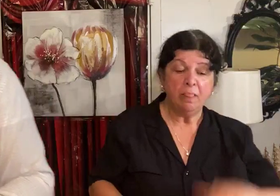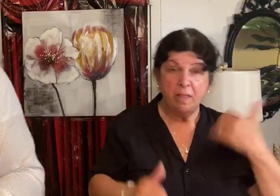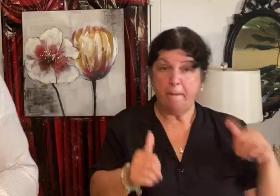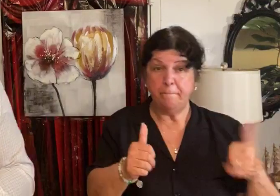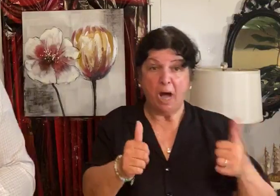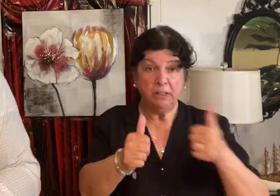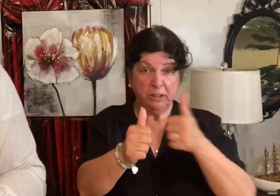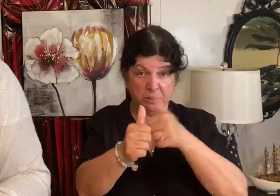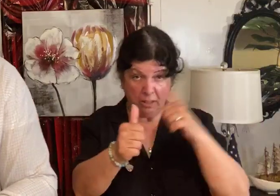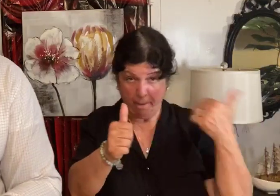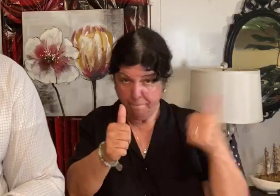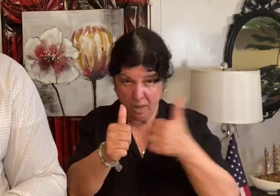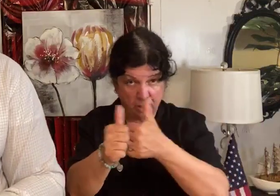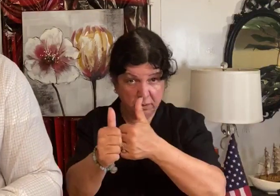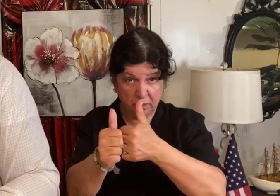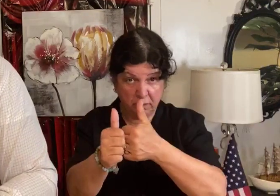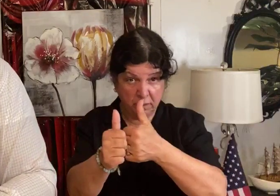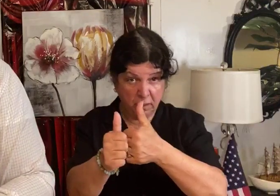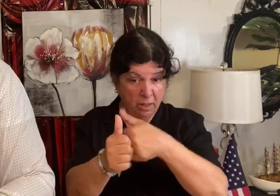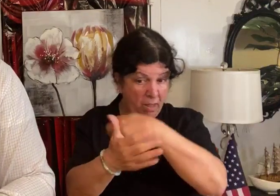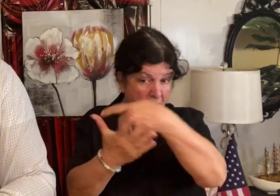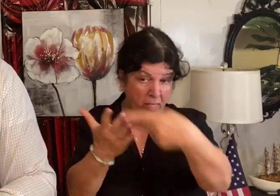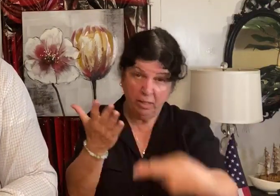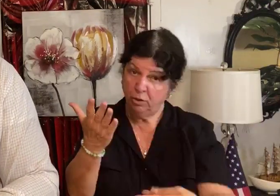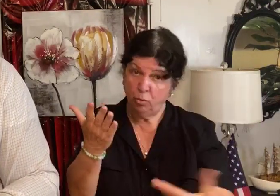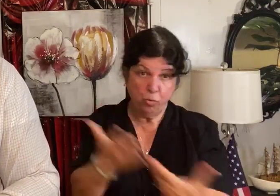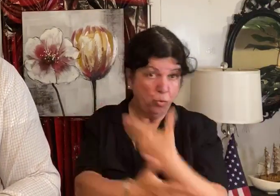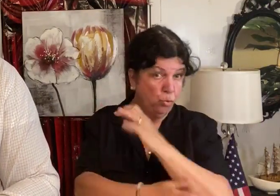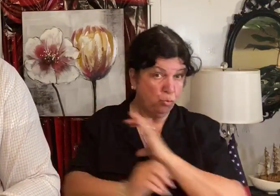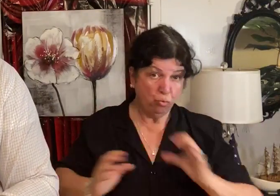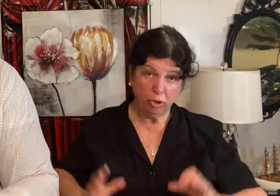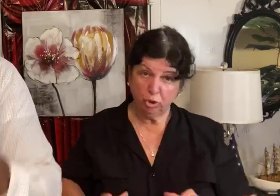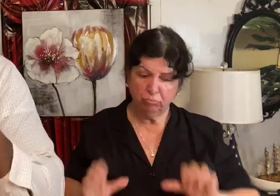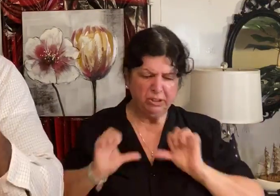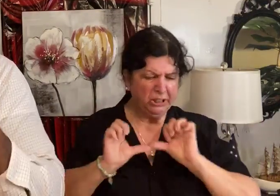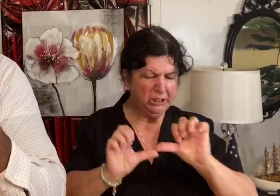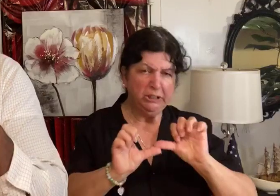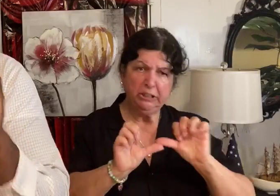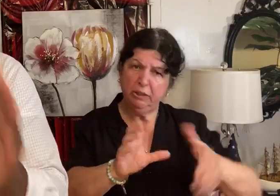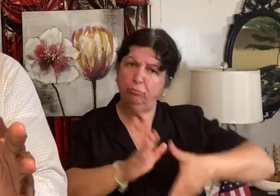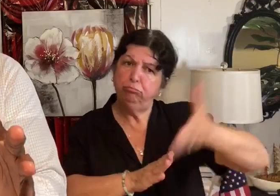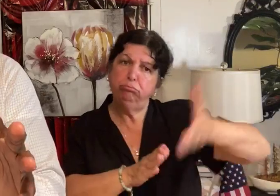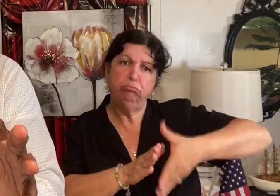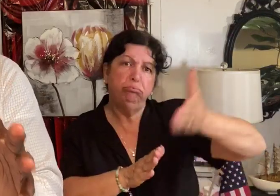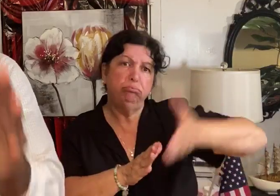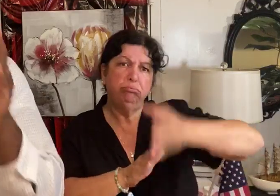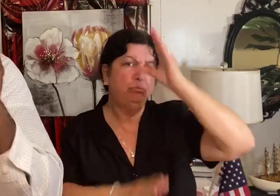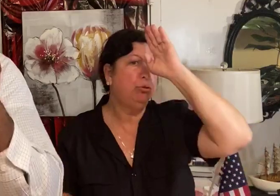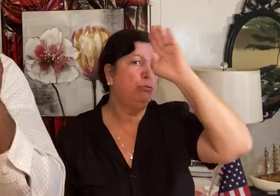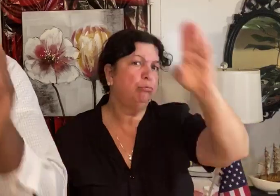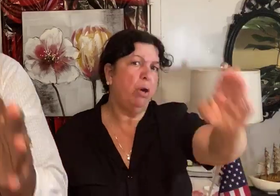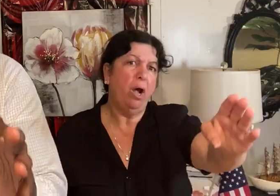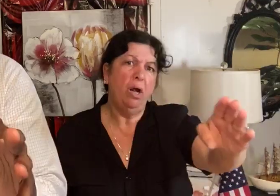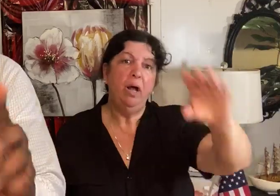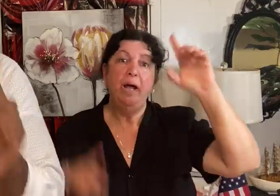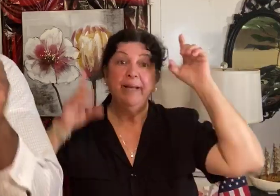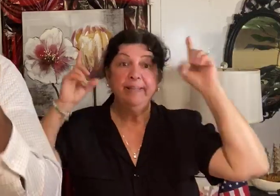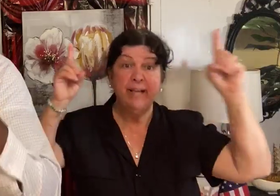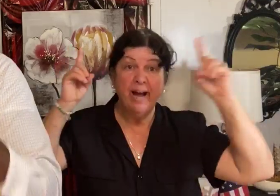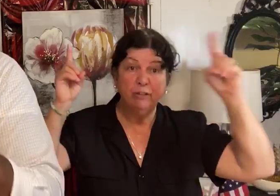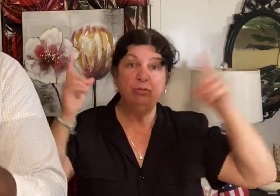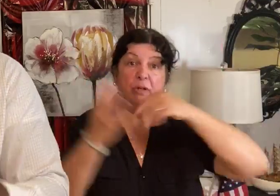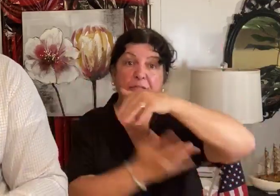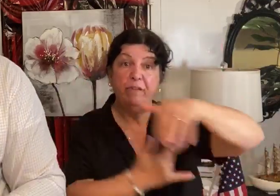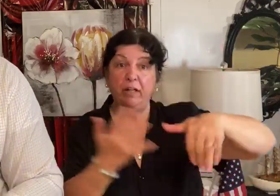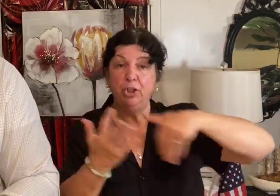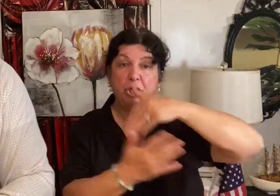apostles, these people, these new Christians, continued steadfastly in the apostles' doctrine and in fellowship and